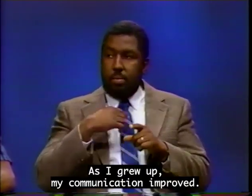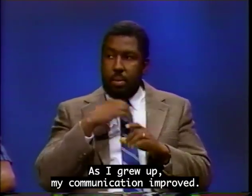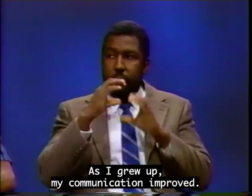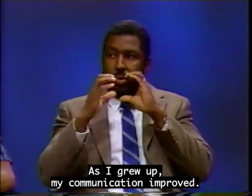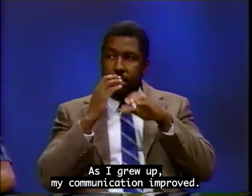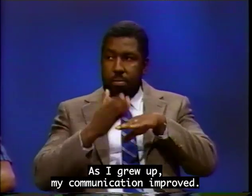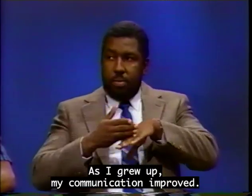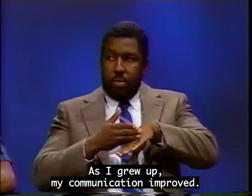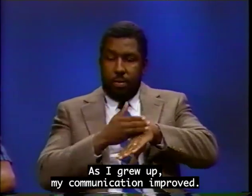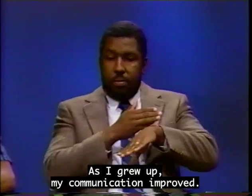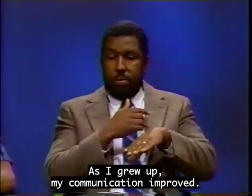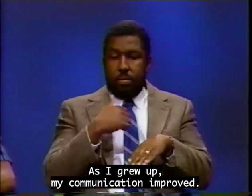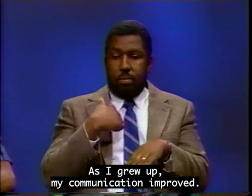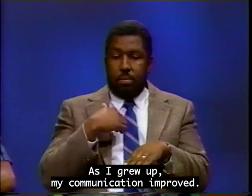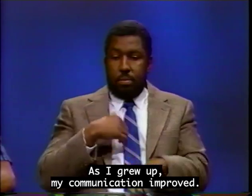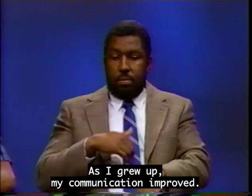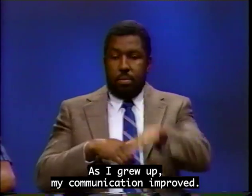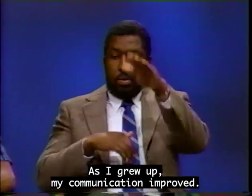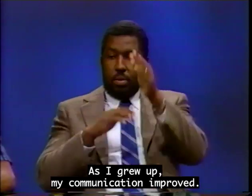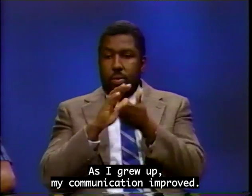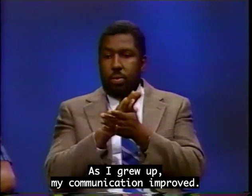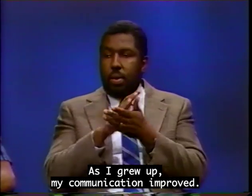As I grew up, my communication improved.